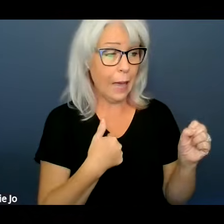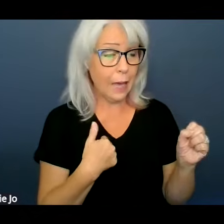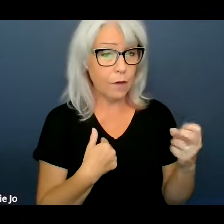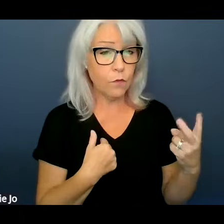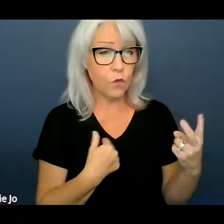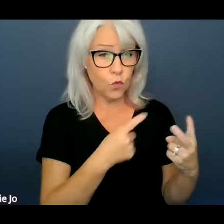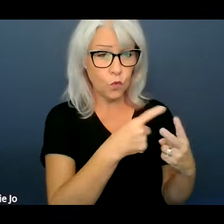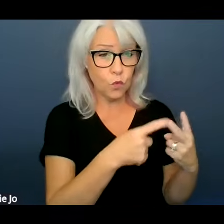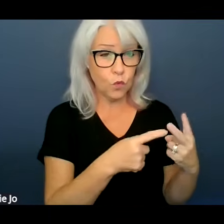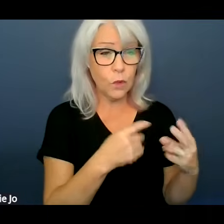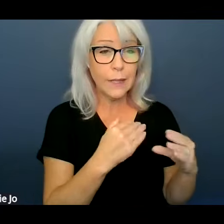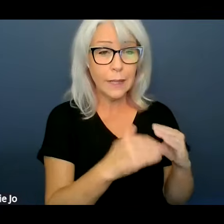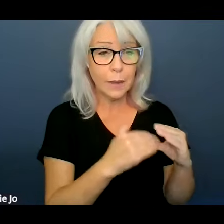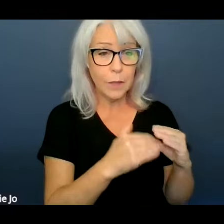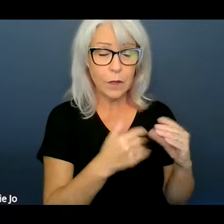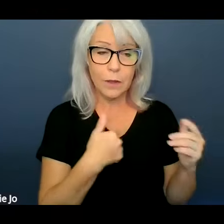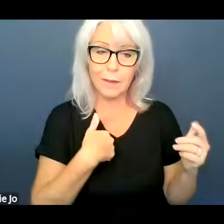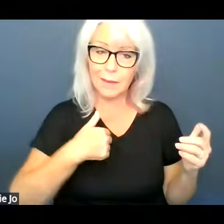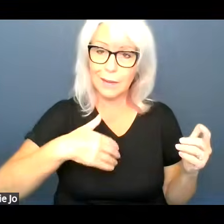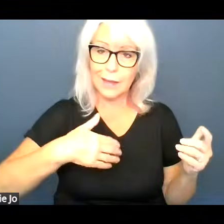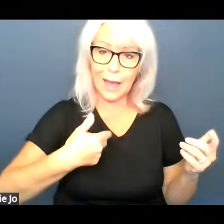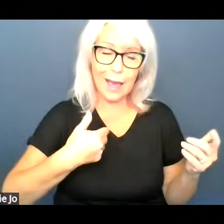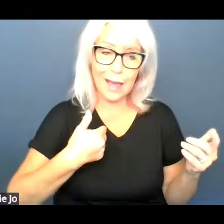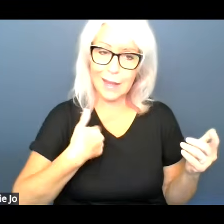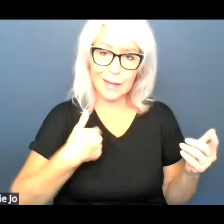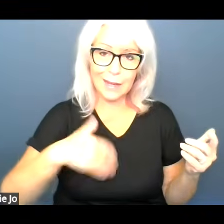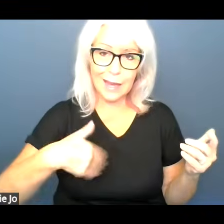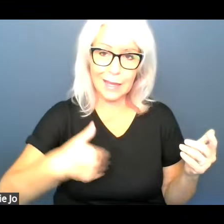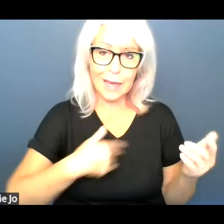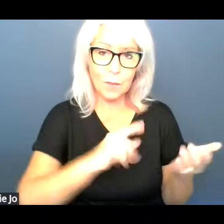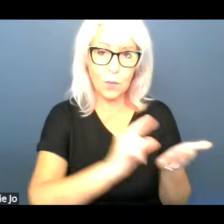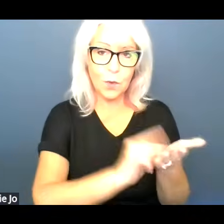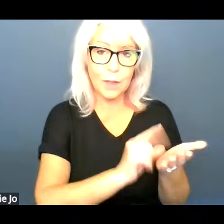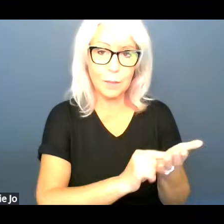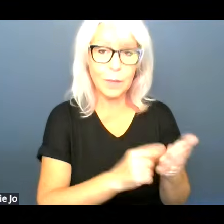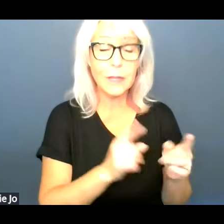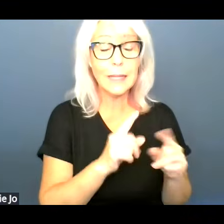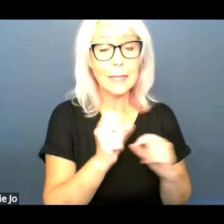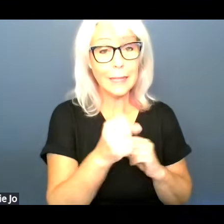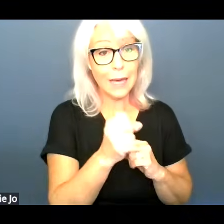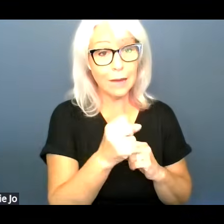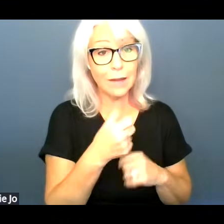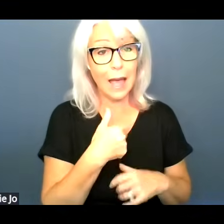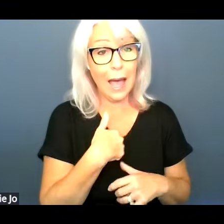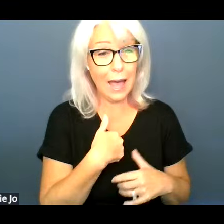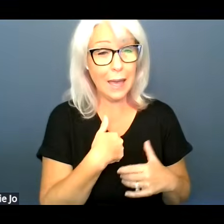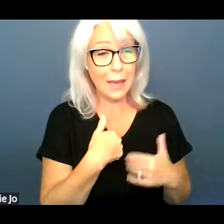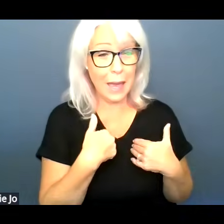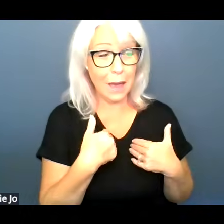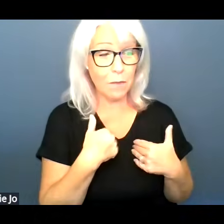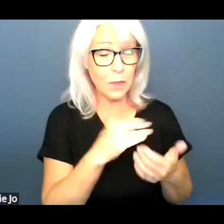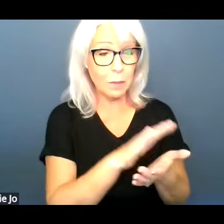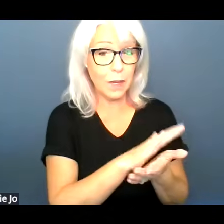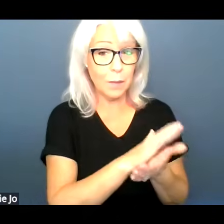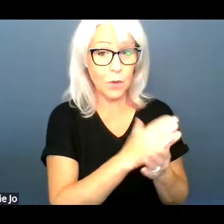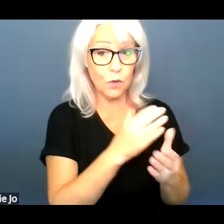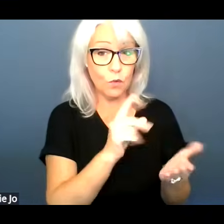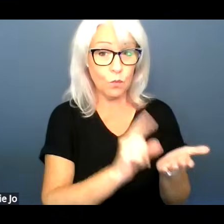one, we didn't get a chance to print off, but I do have the 2 latest ones, yes. You mind if I just look at them?